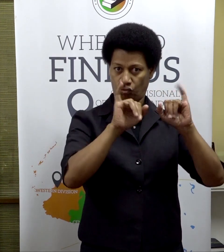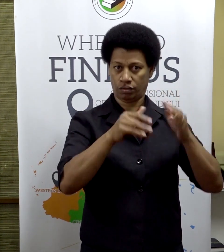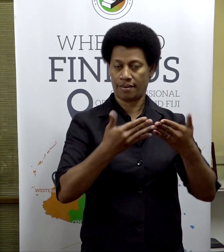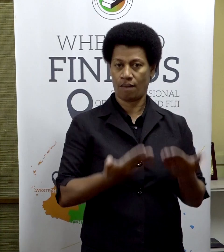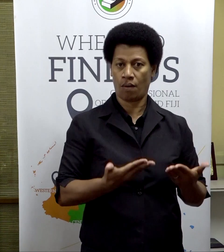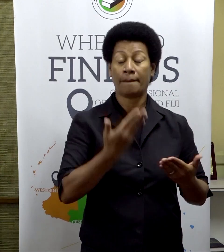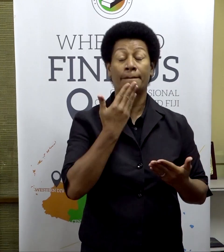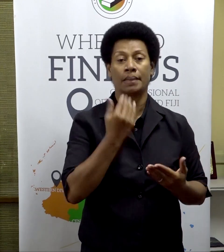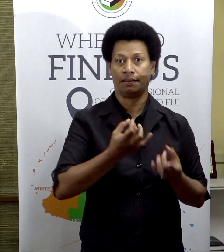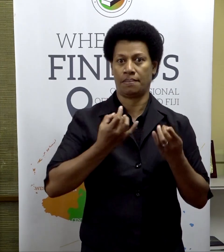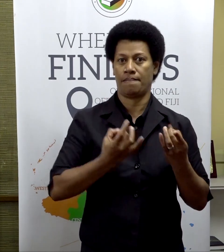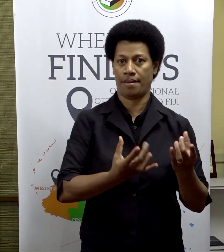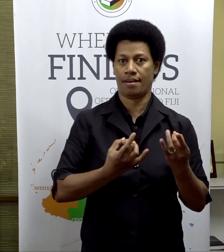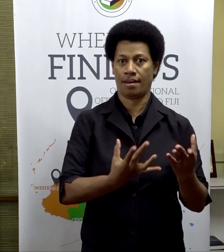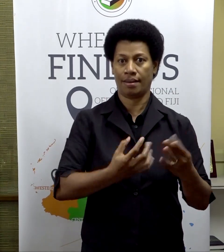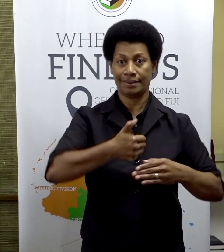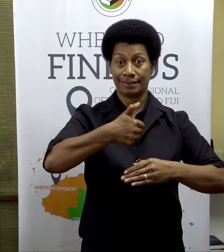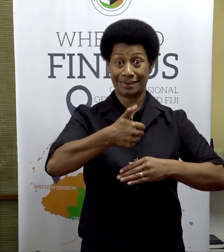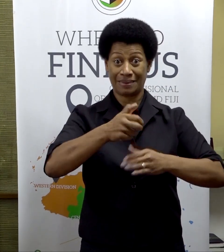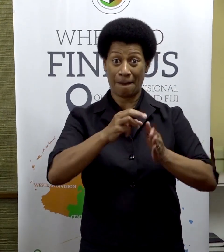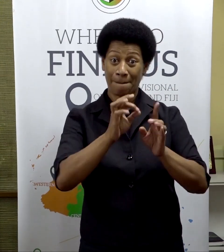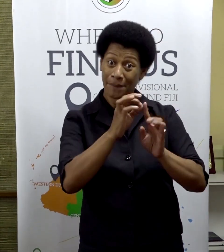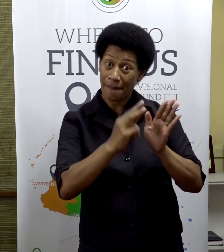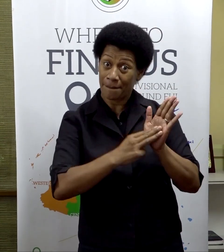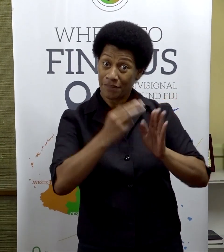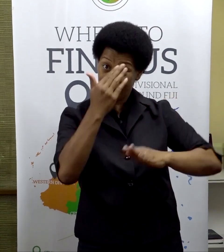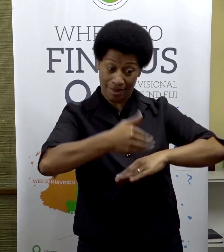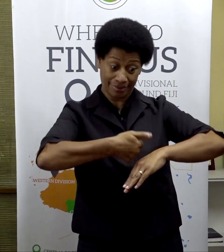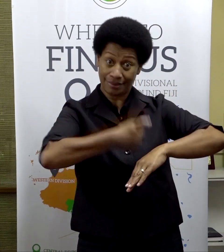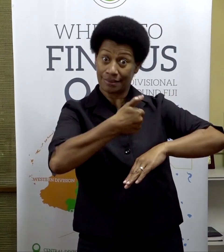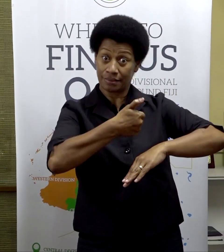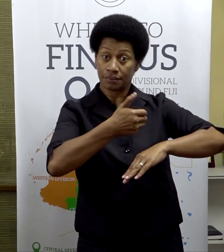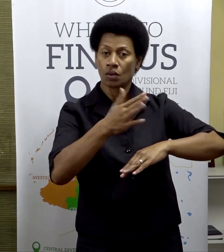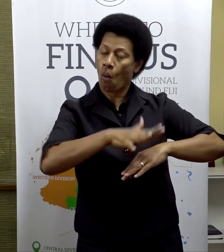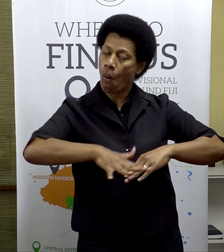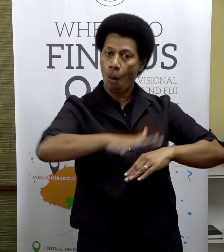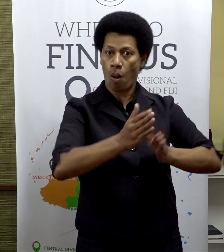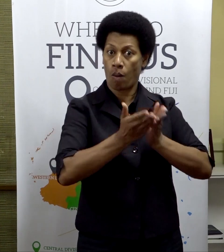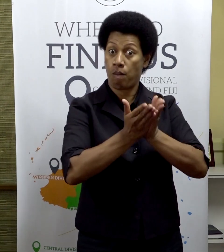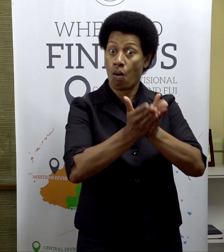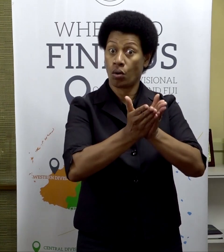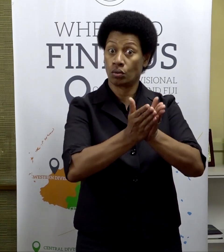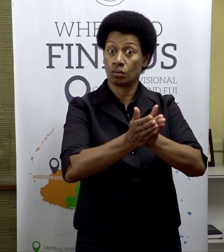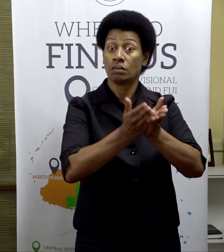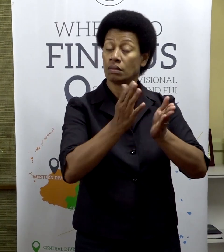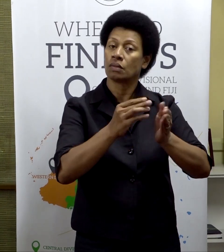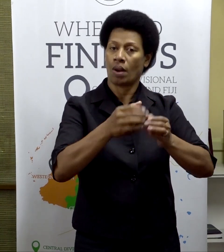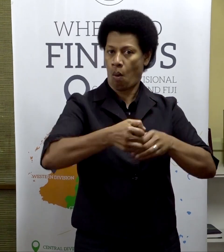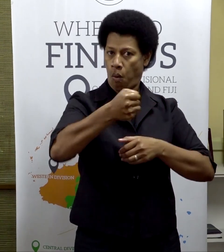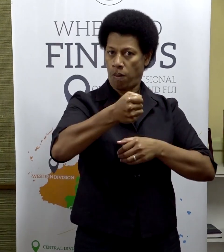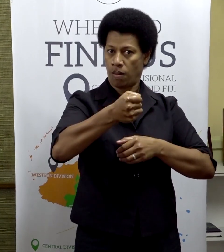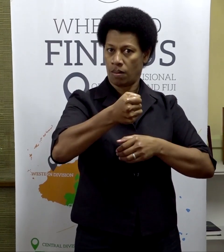we need to prepare. From 6 p.m. tonight, all maritime transport will be suspended until